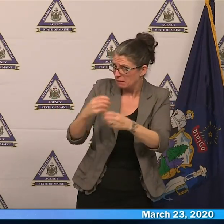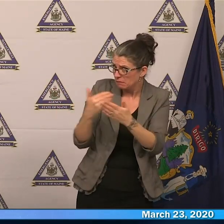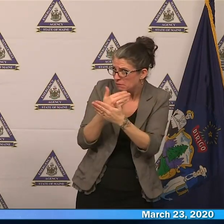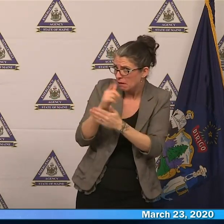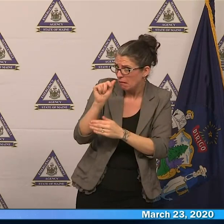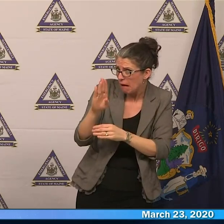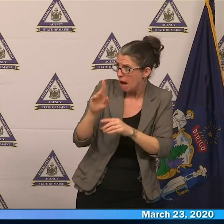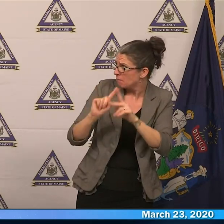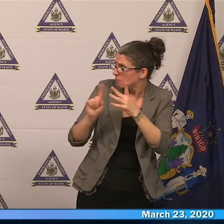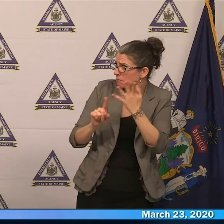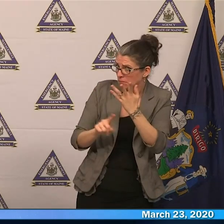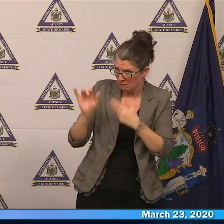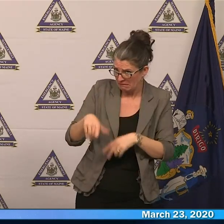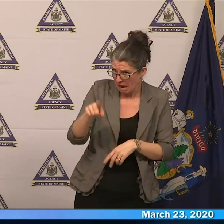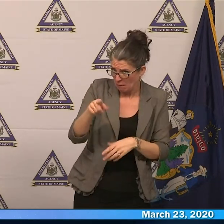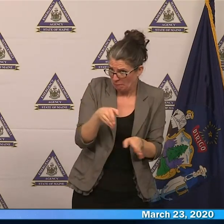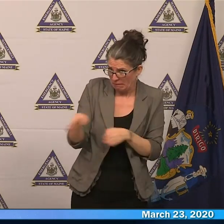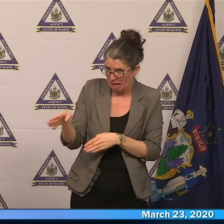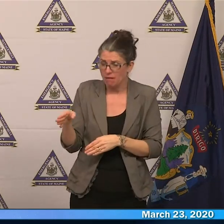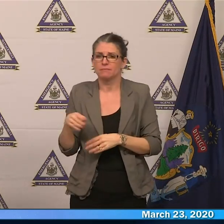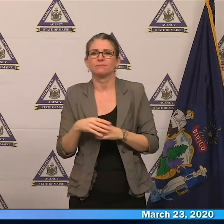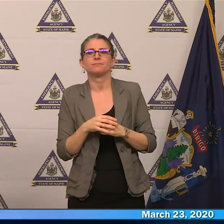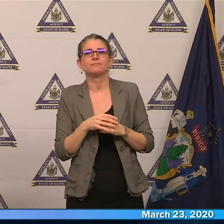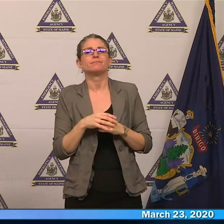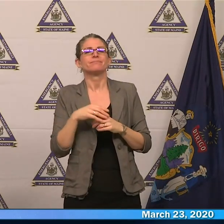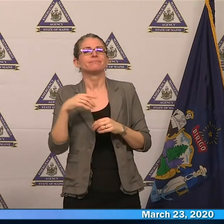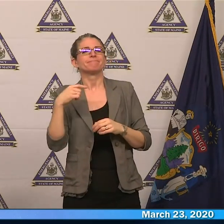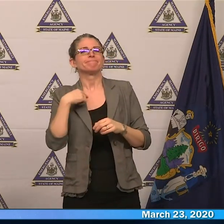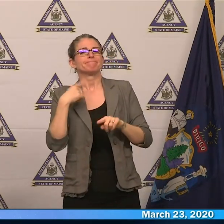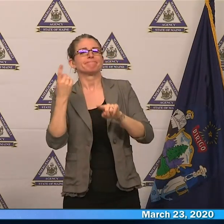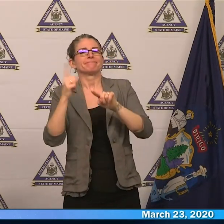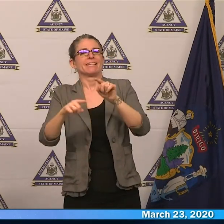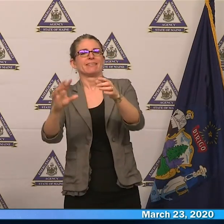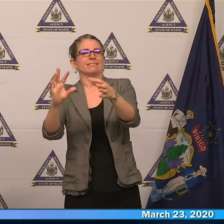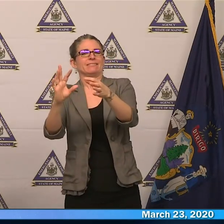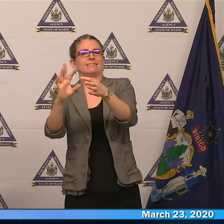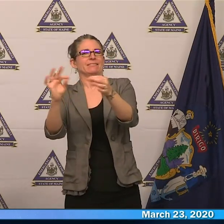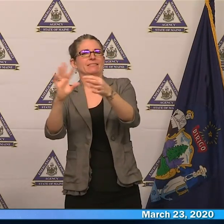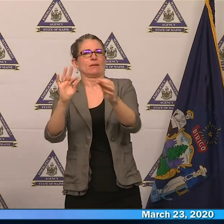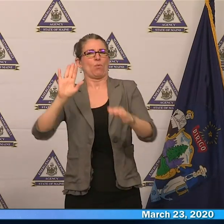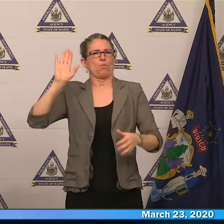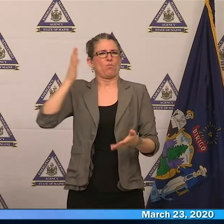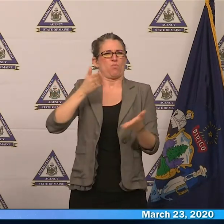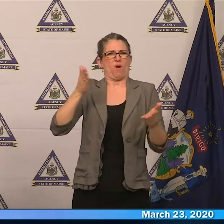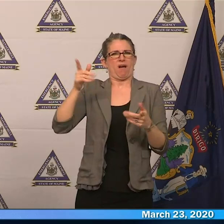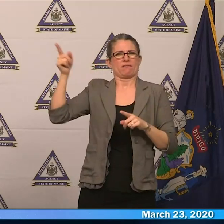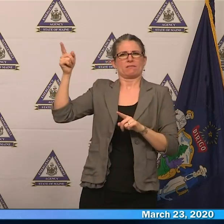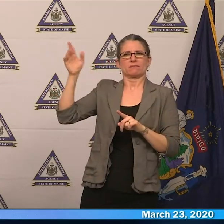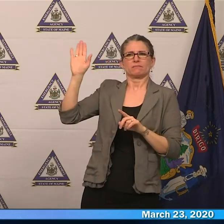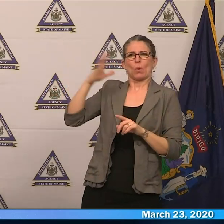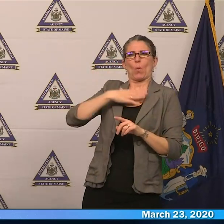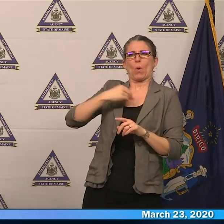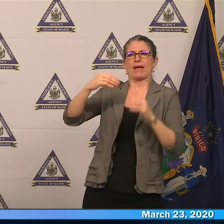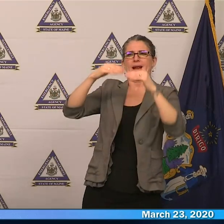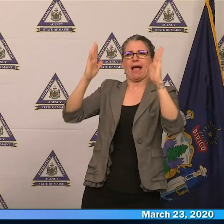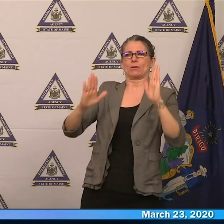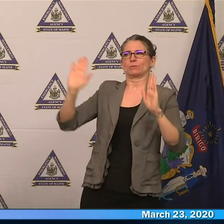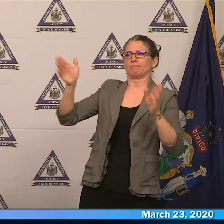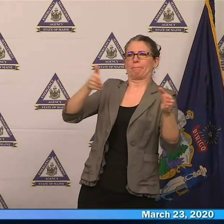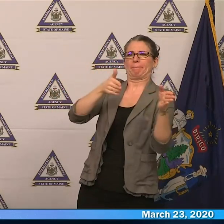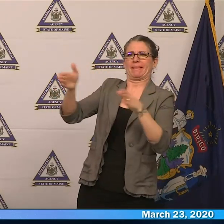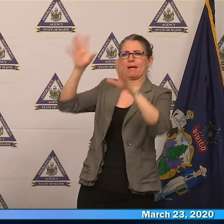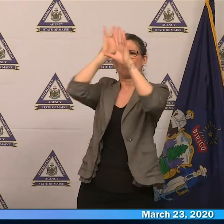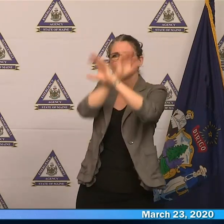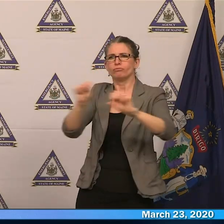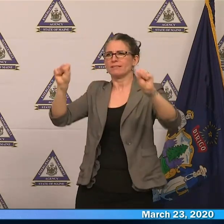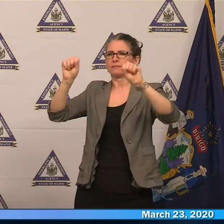whether that's Roche or anyone else, the faster that they can increase the production of all of these reagents, the more quickly that